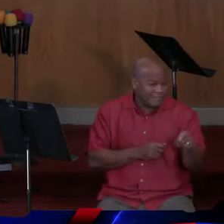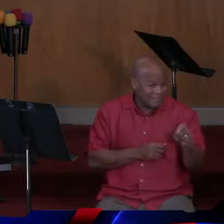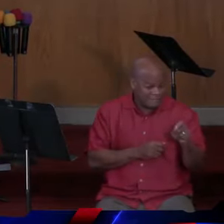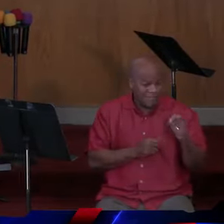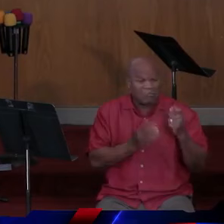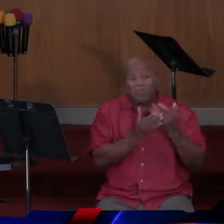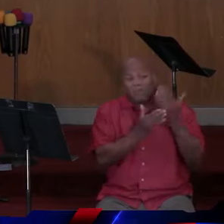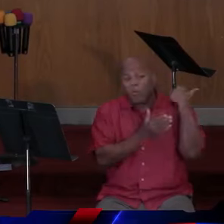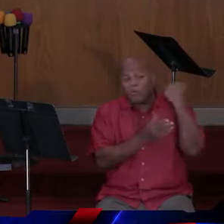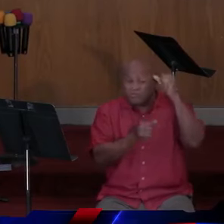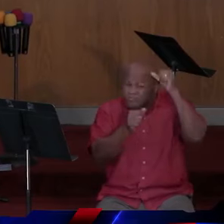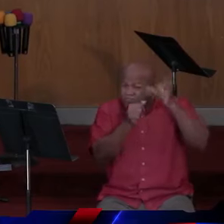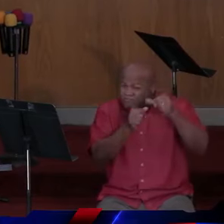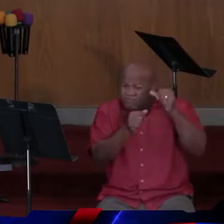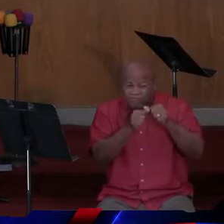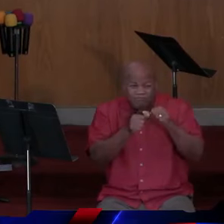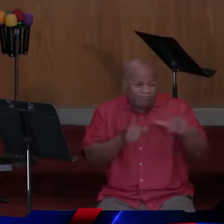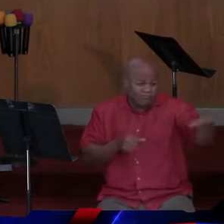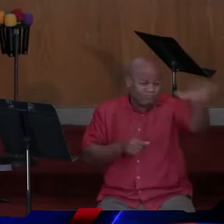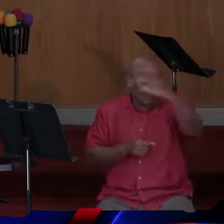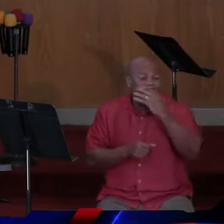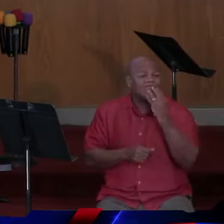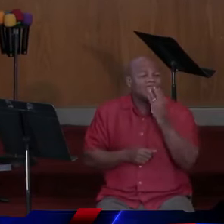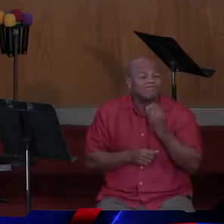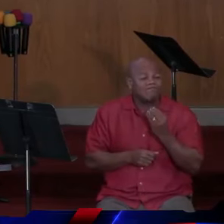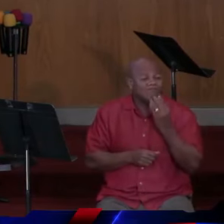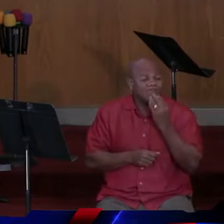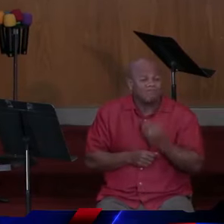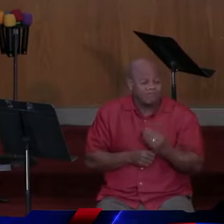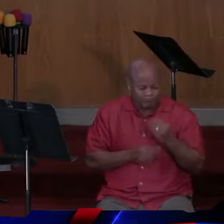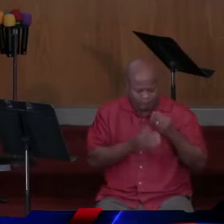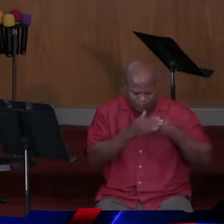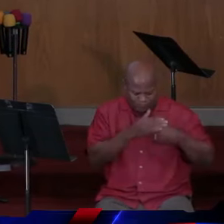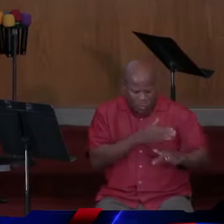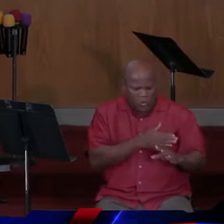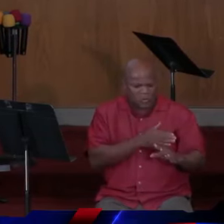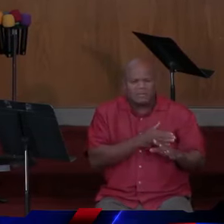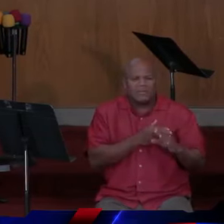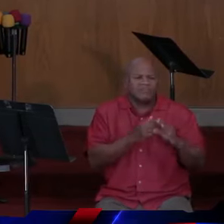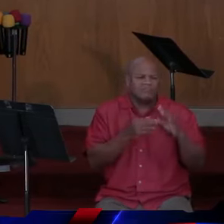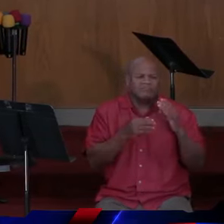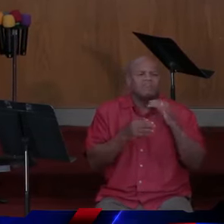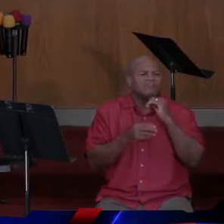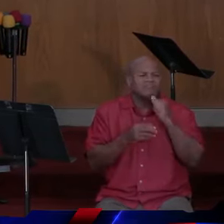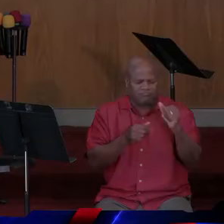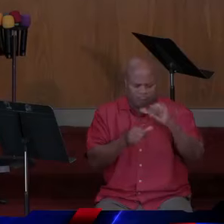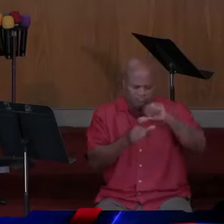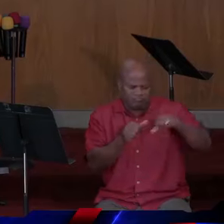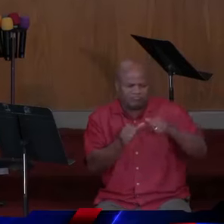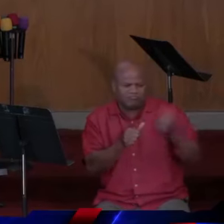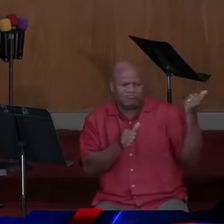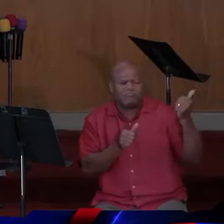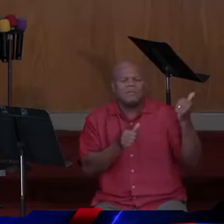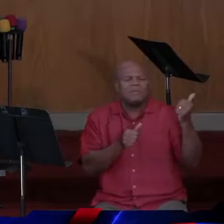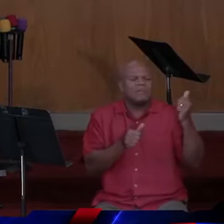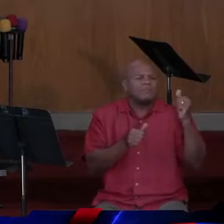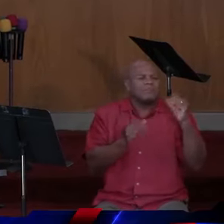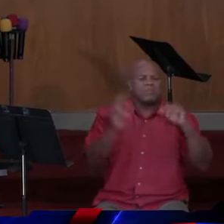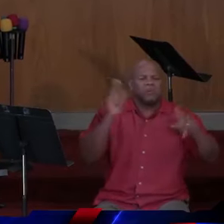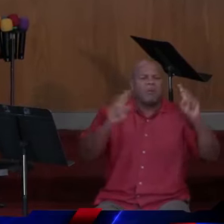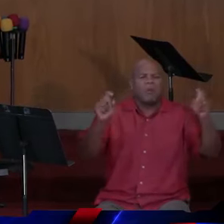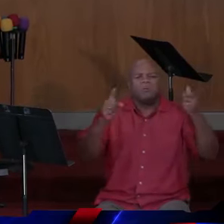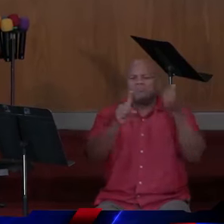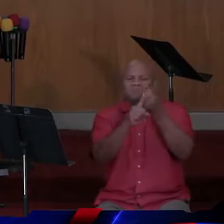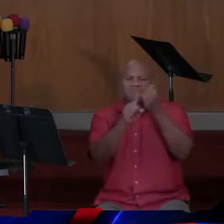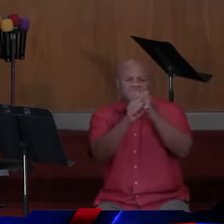formerly you who are Gentiles by birth and called uncircumcised by those who call themselves the circumcision,